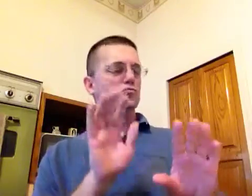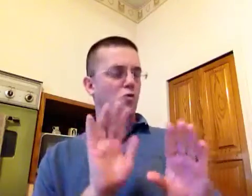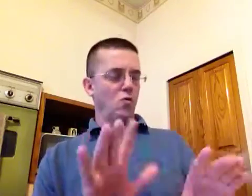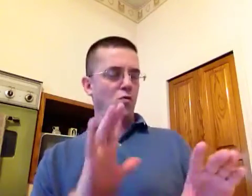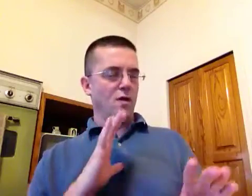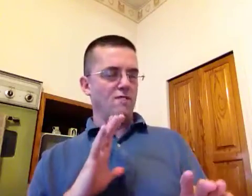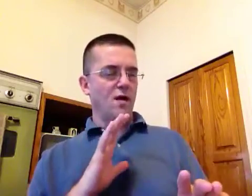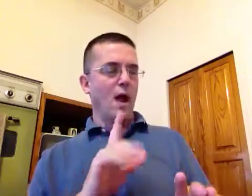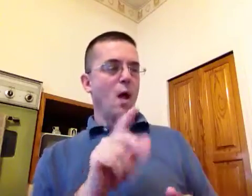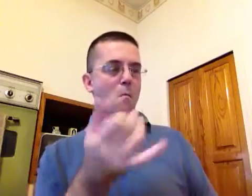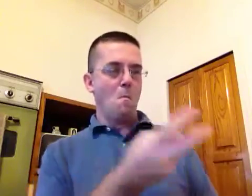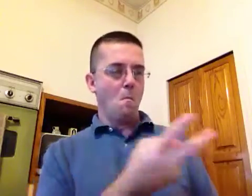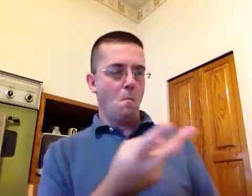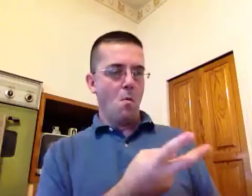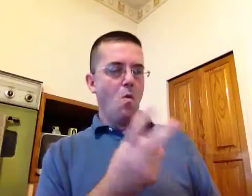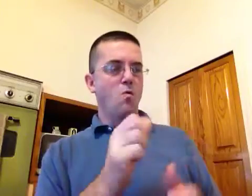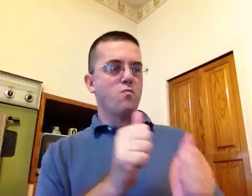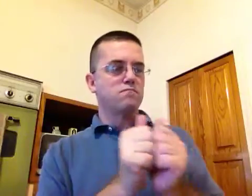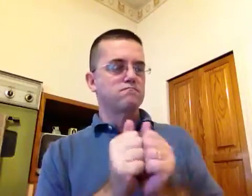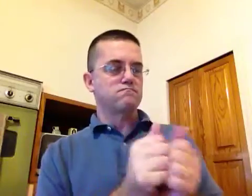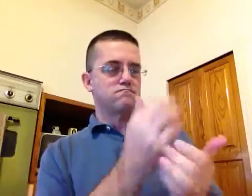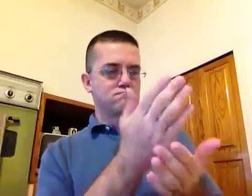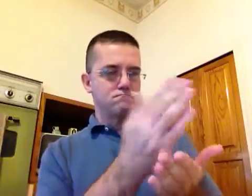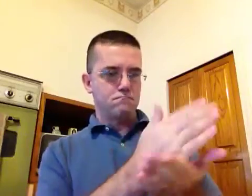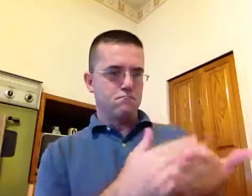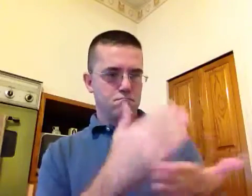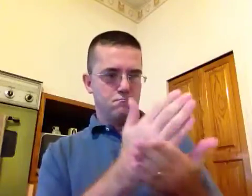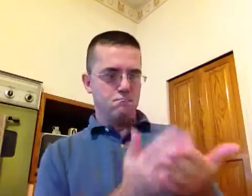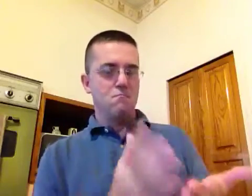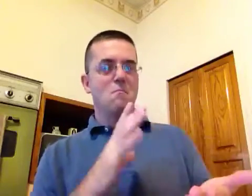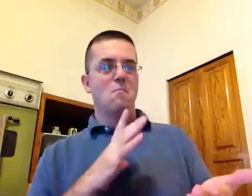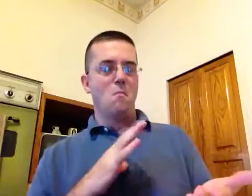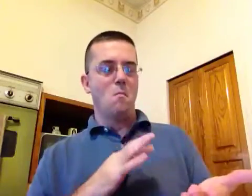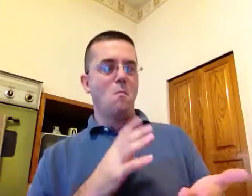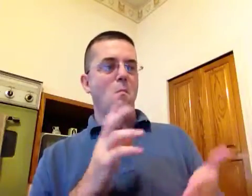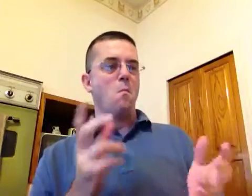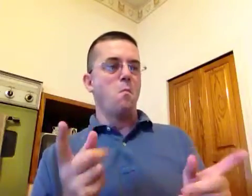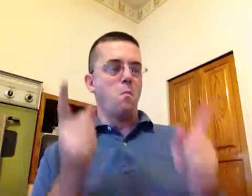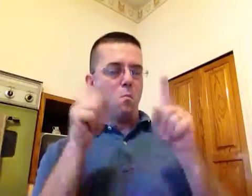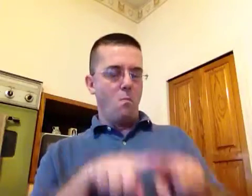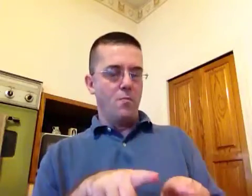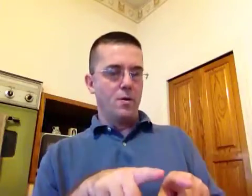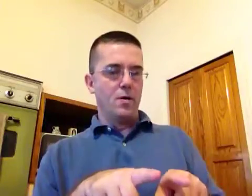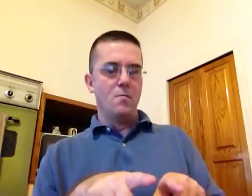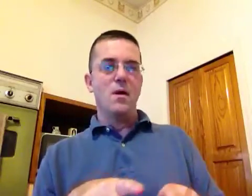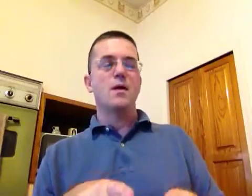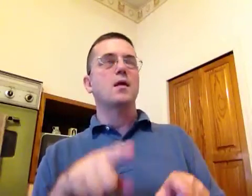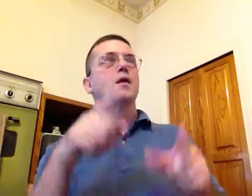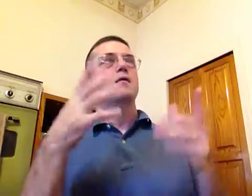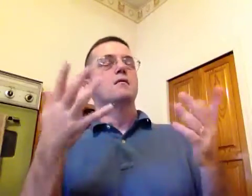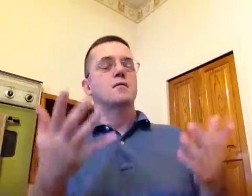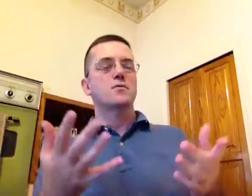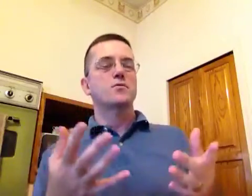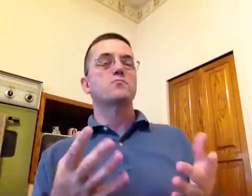budget together, you're both going to the class, we're committed to winning with money, we're committed to doing things better than we've ever done them before in our life with